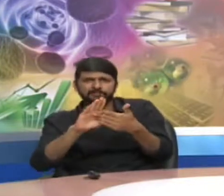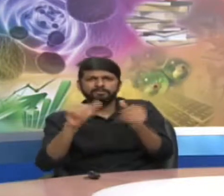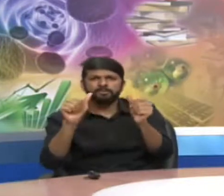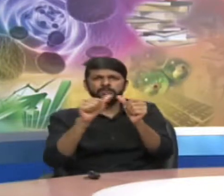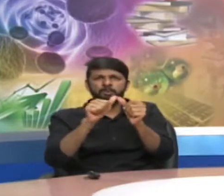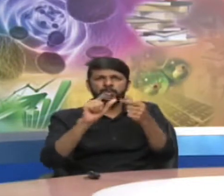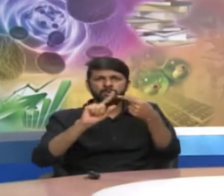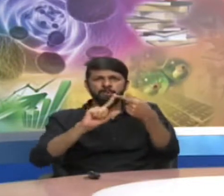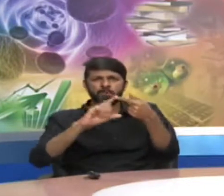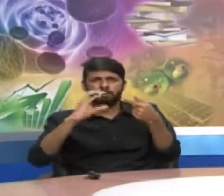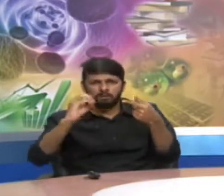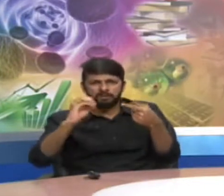light when